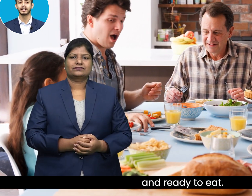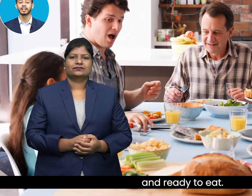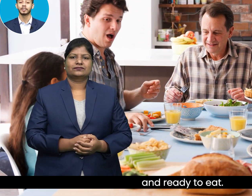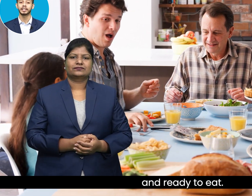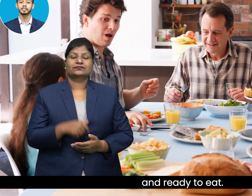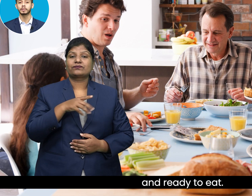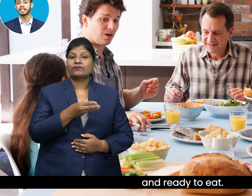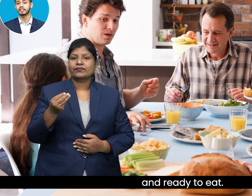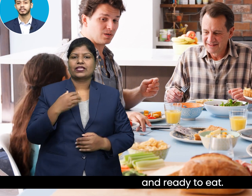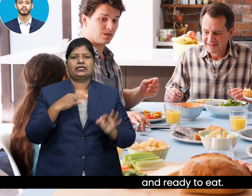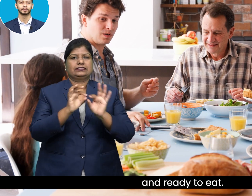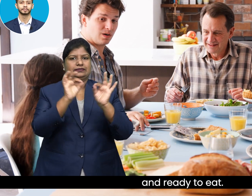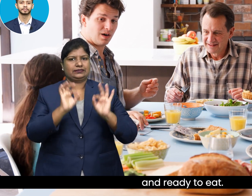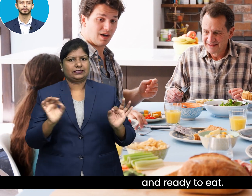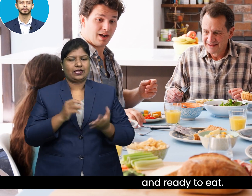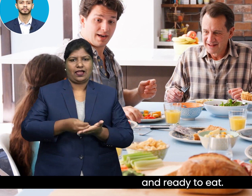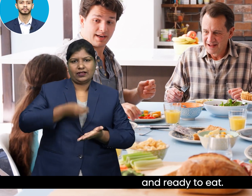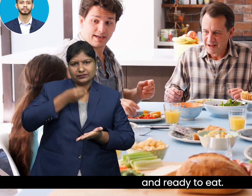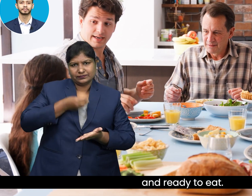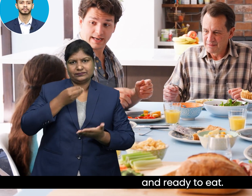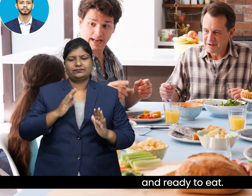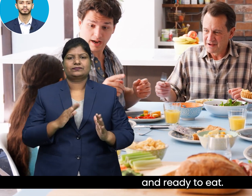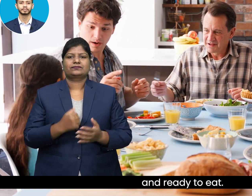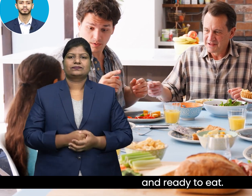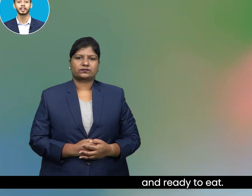and ready to eat.